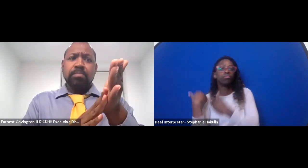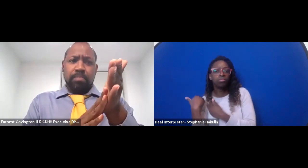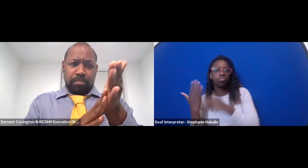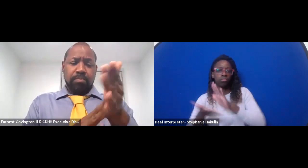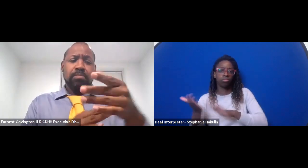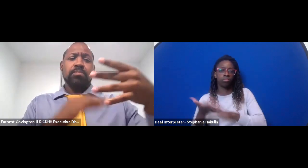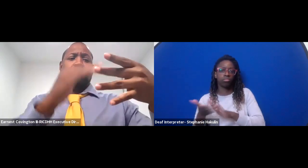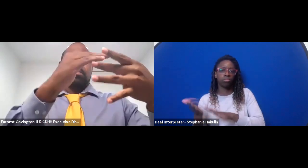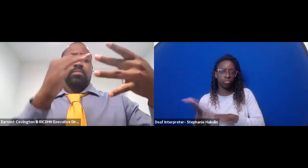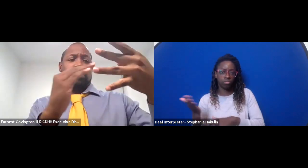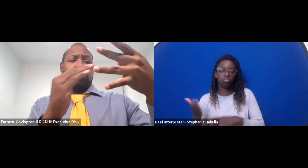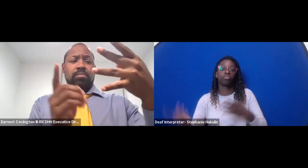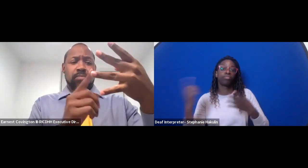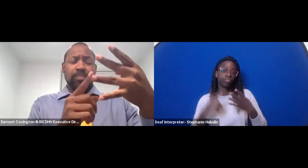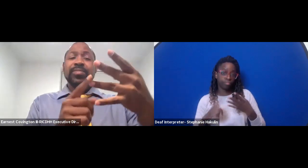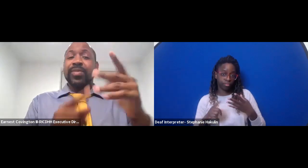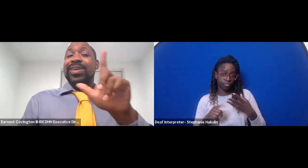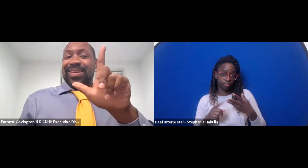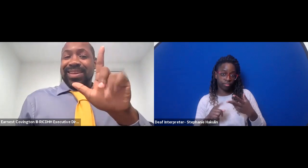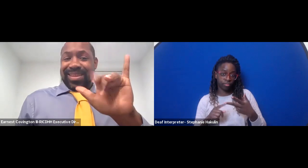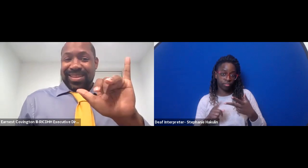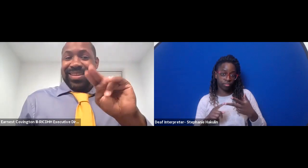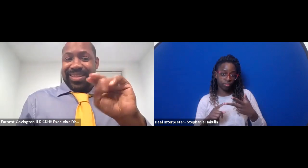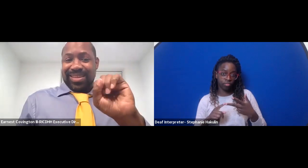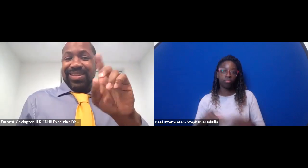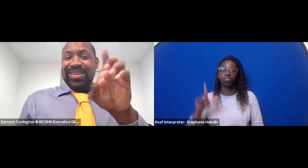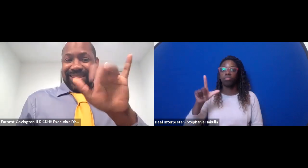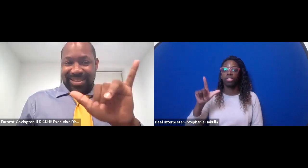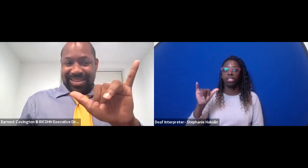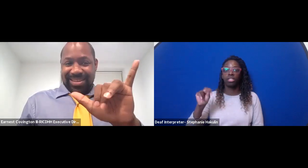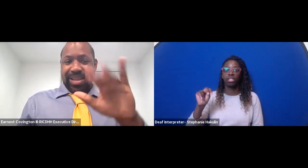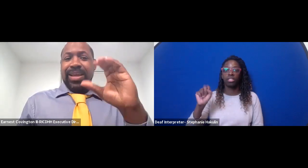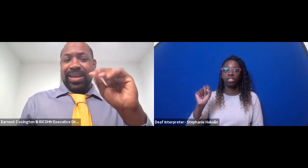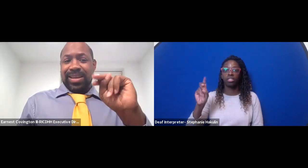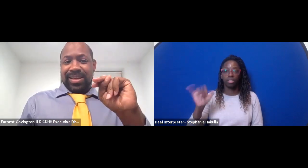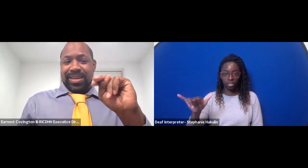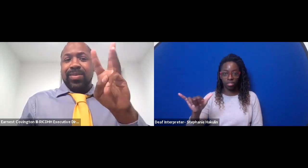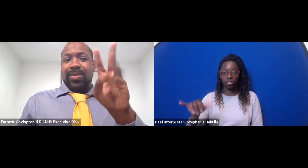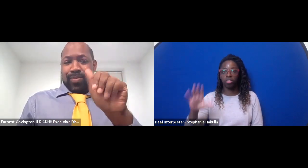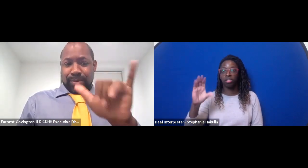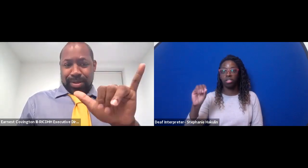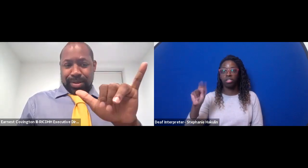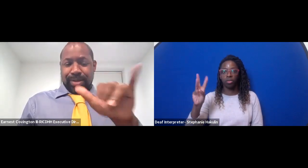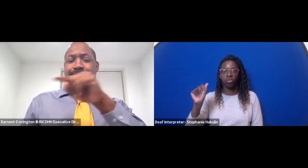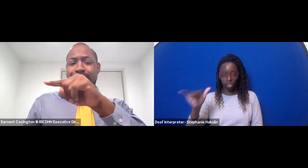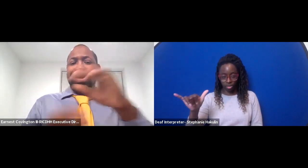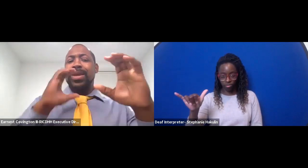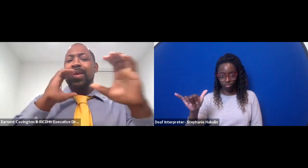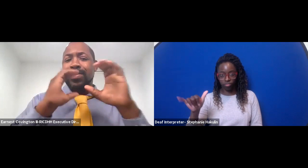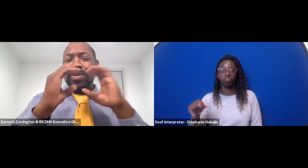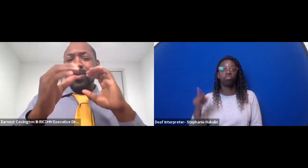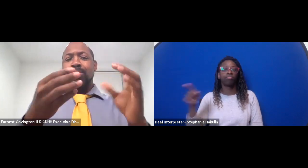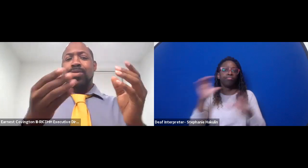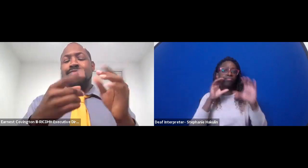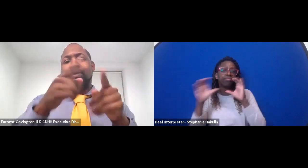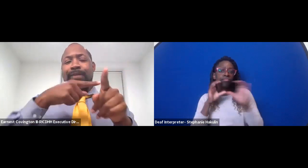LaFerrier. He's the program operations person. And then Lindsay Conway, she's